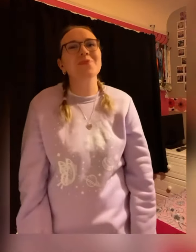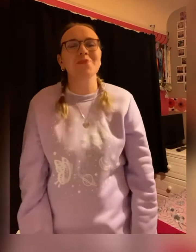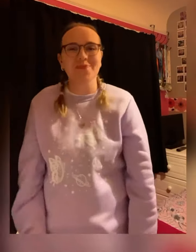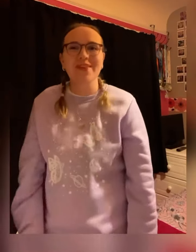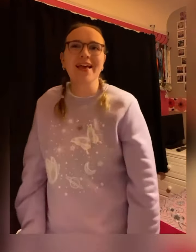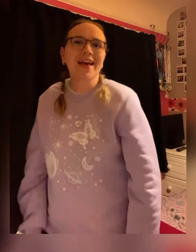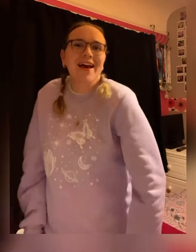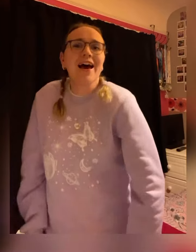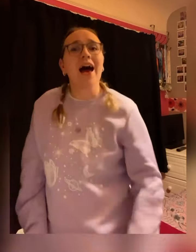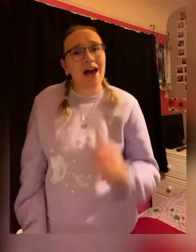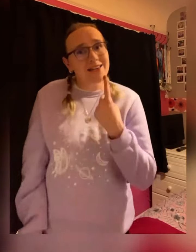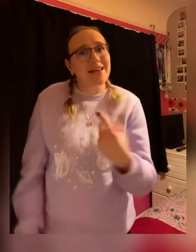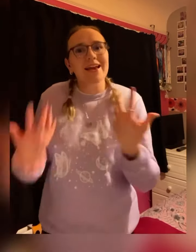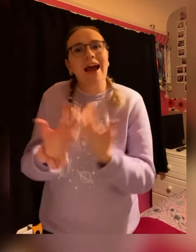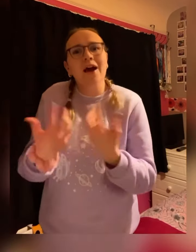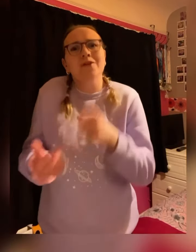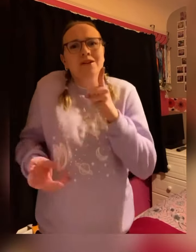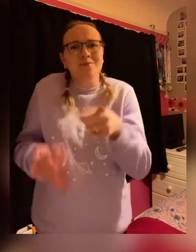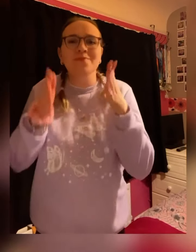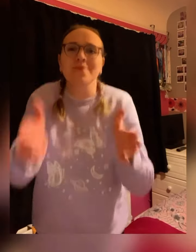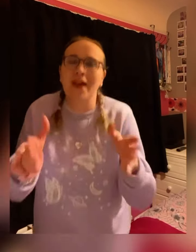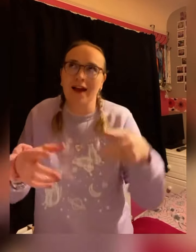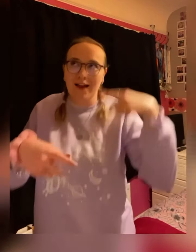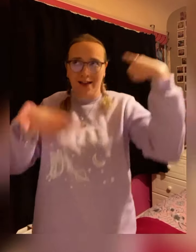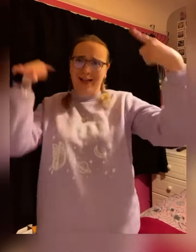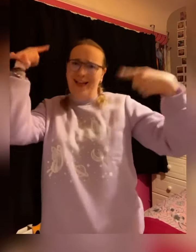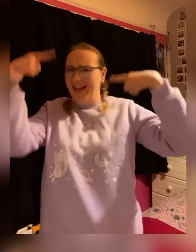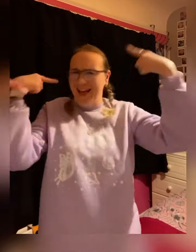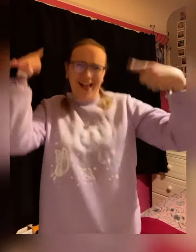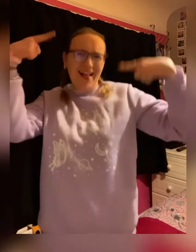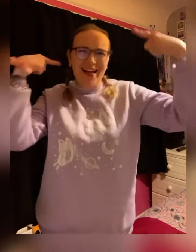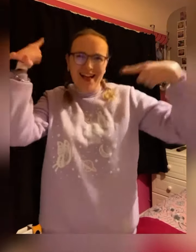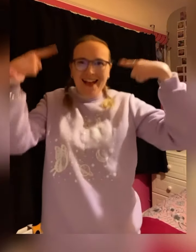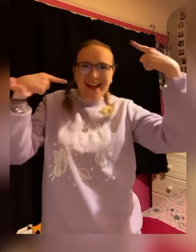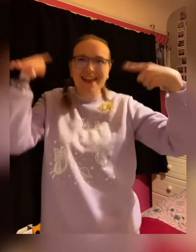Tell her how you must have lost your mind